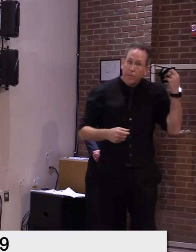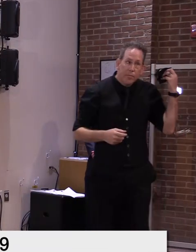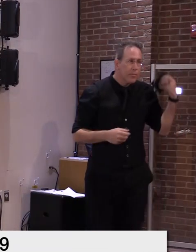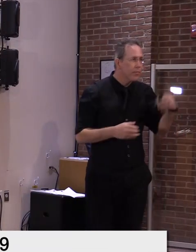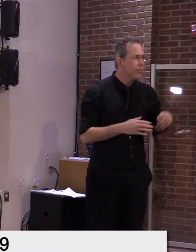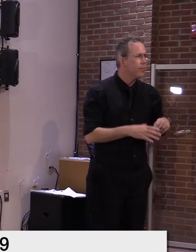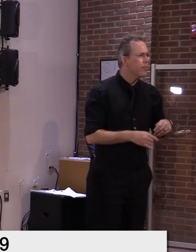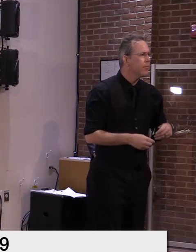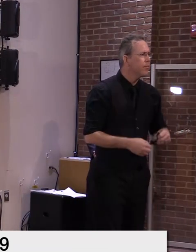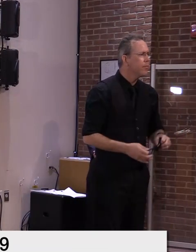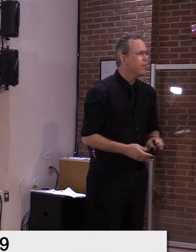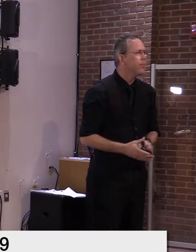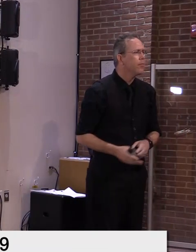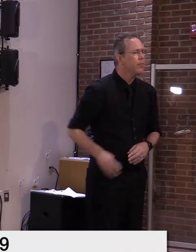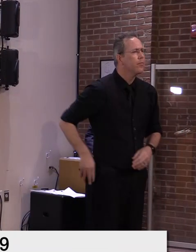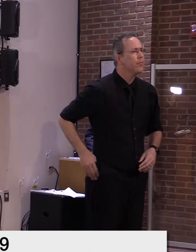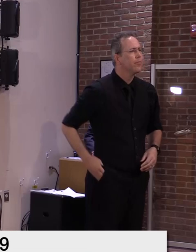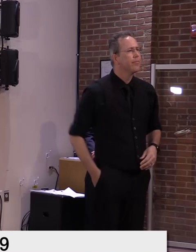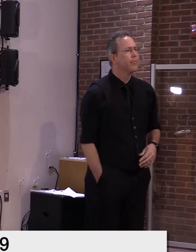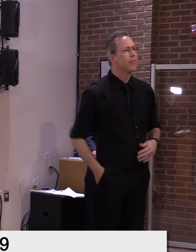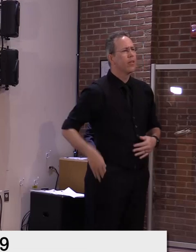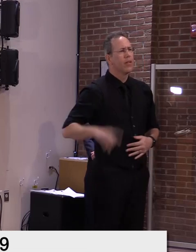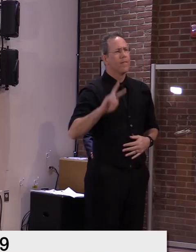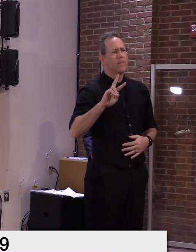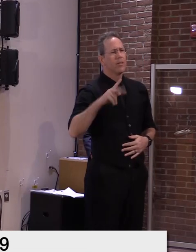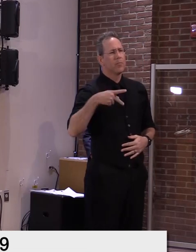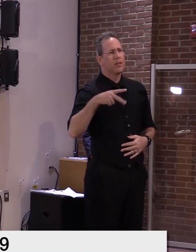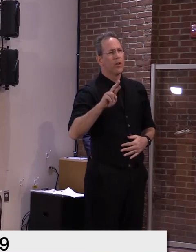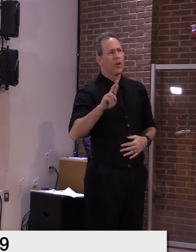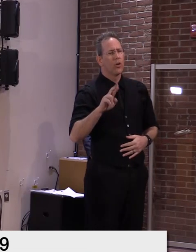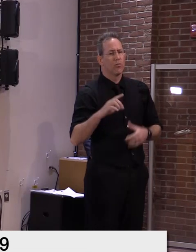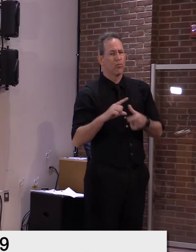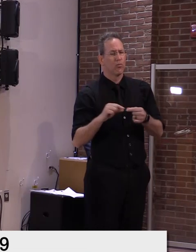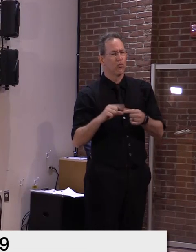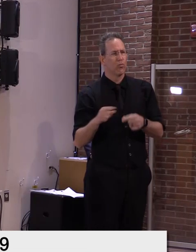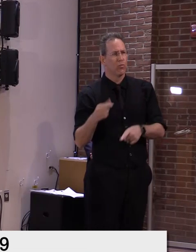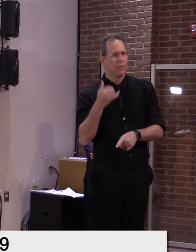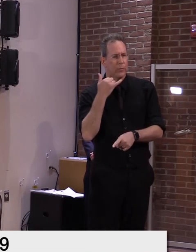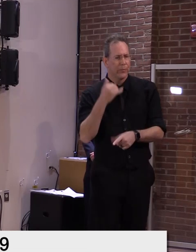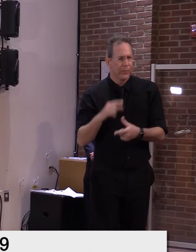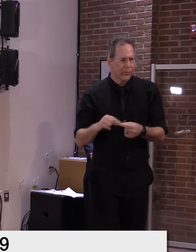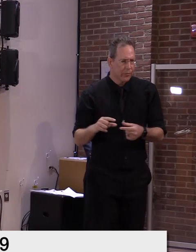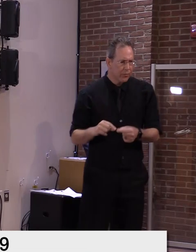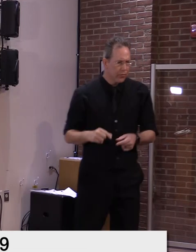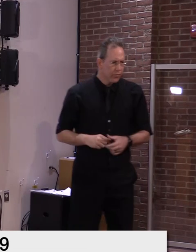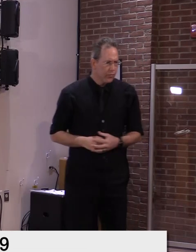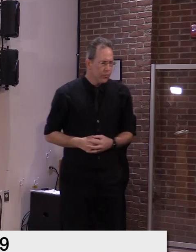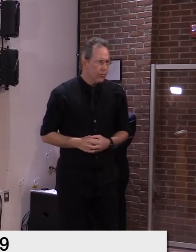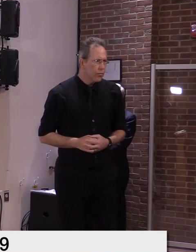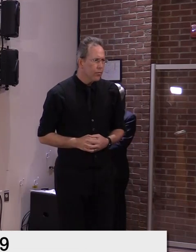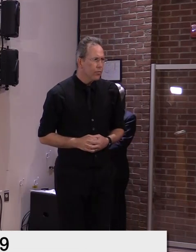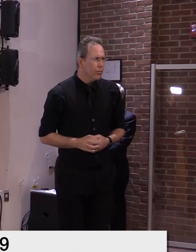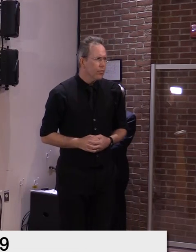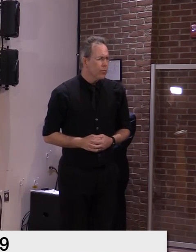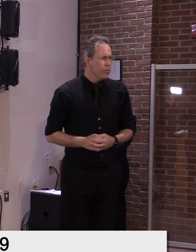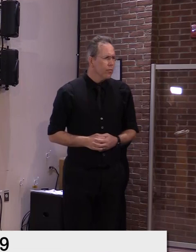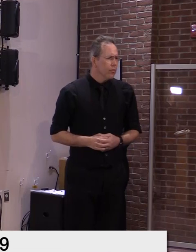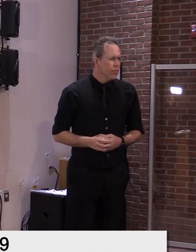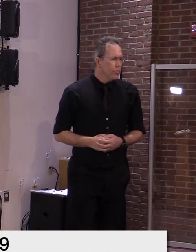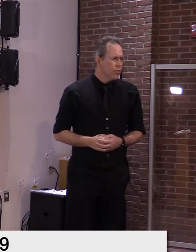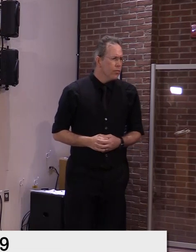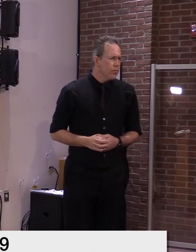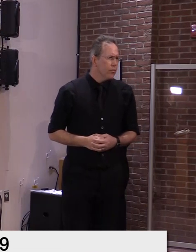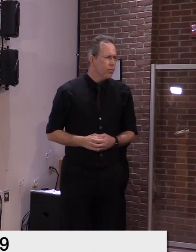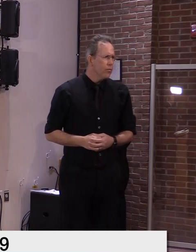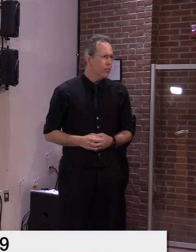Hi. I was wondering if you had some more specifics beyond just that. And we know that the age range of